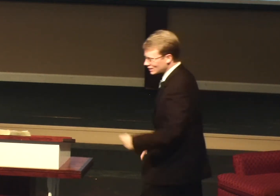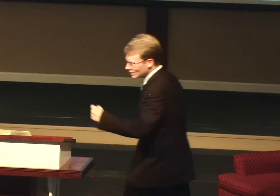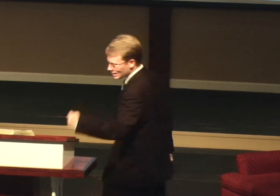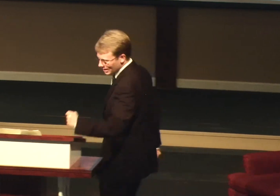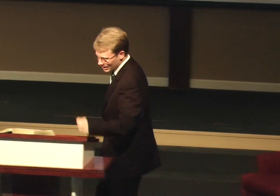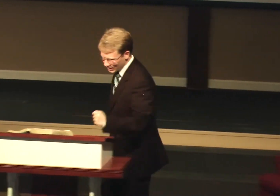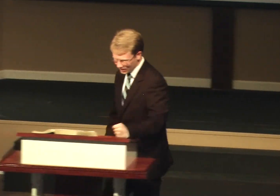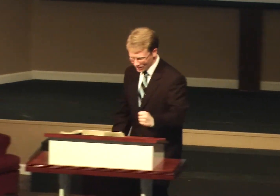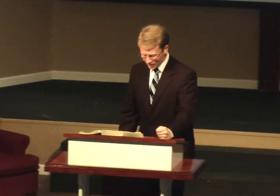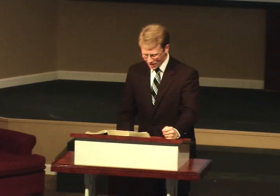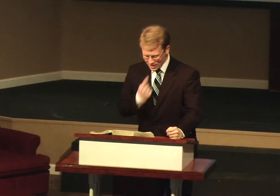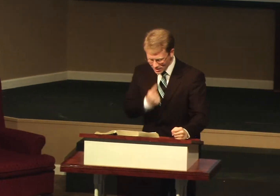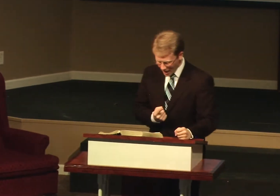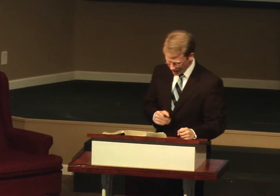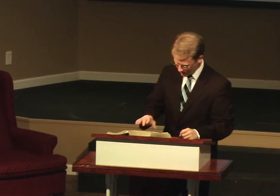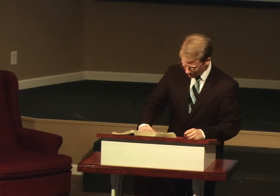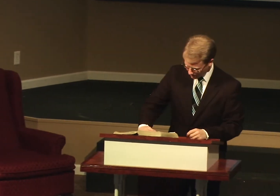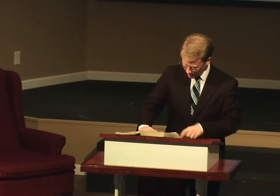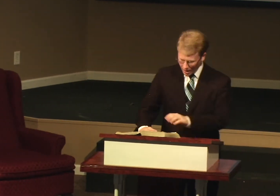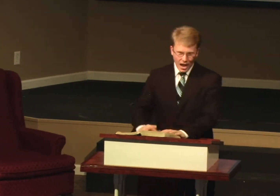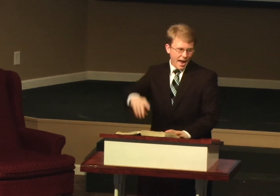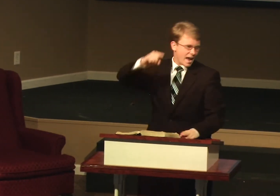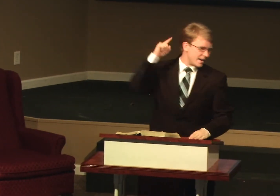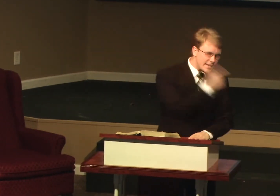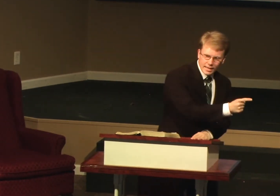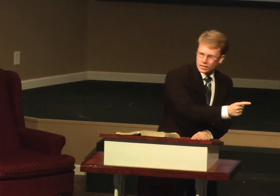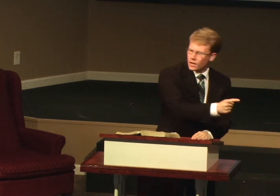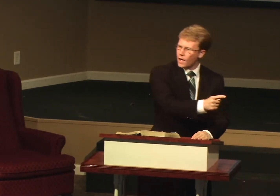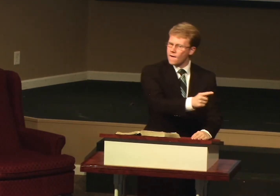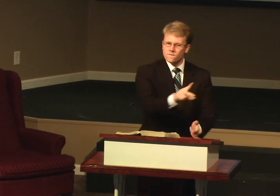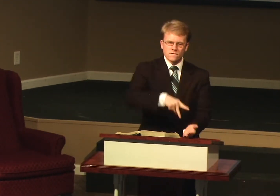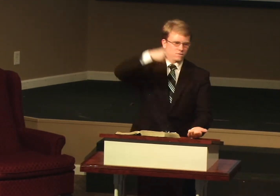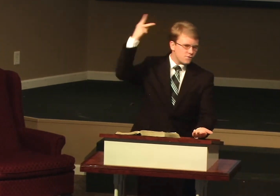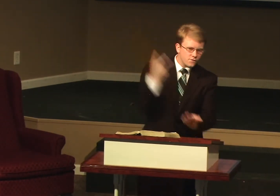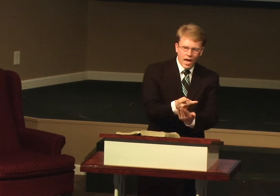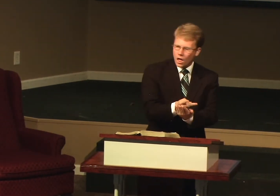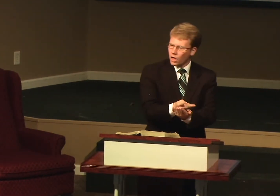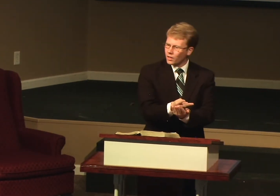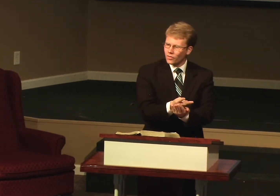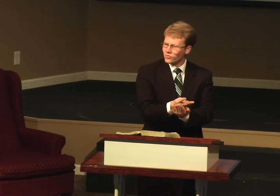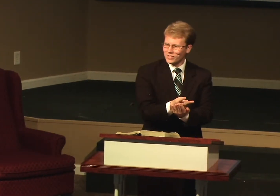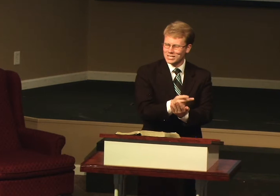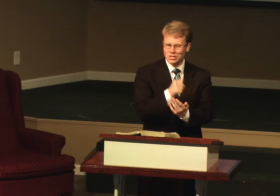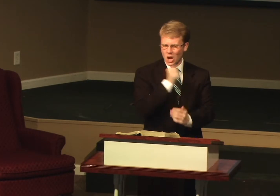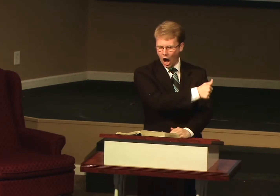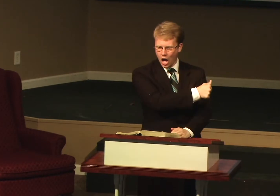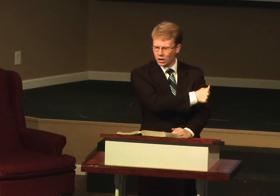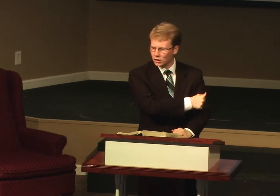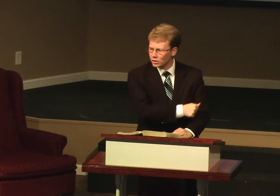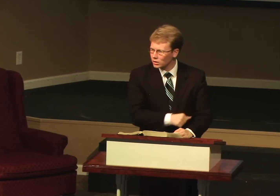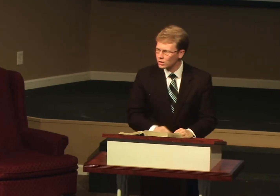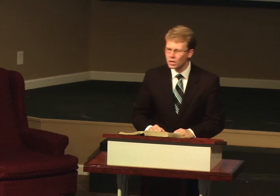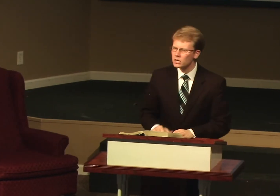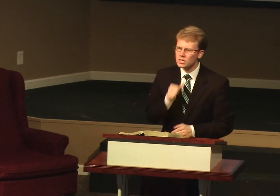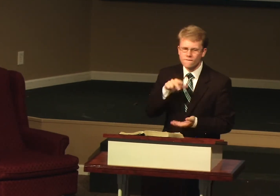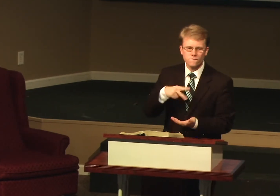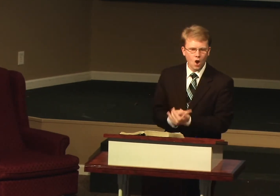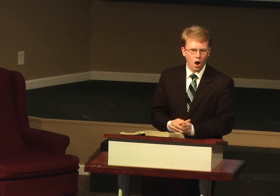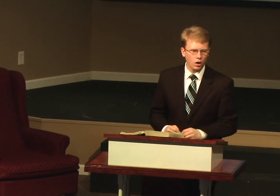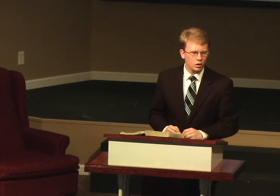However, look at what it says. It fell not.